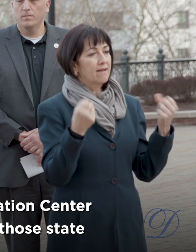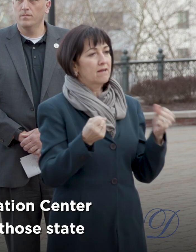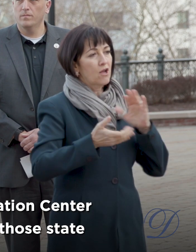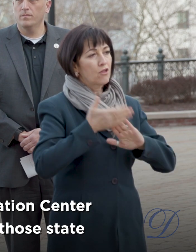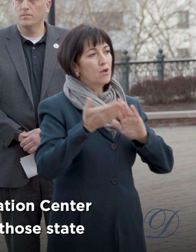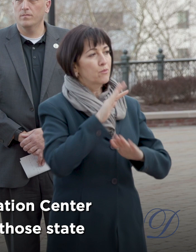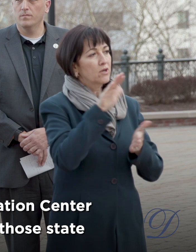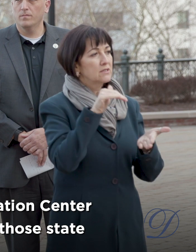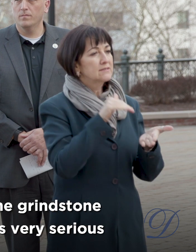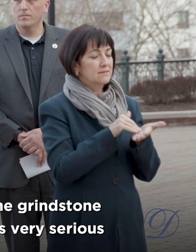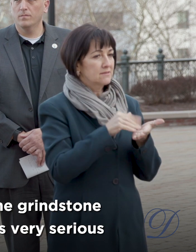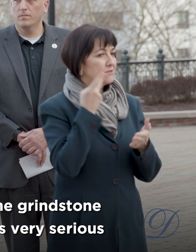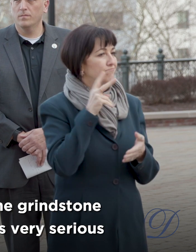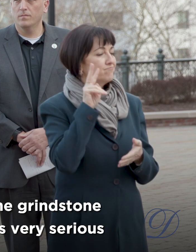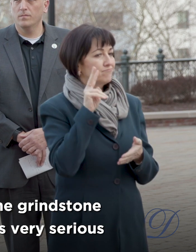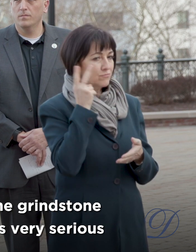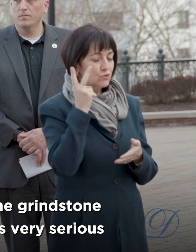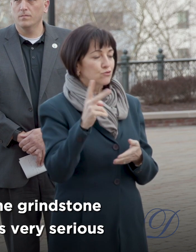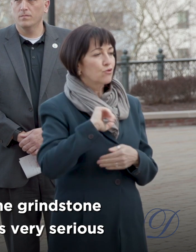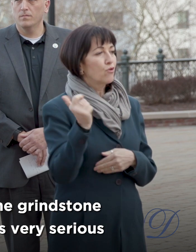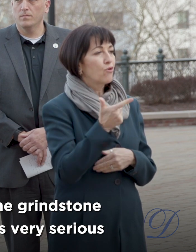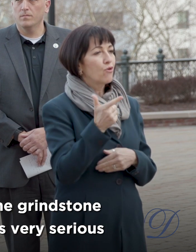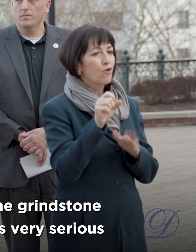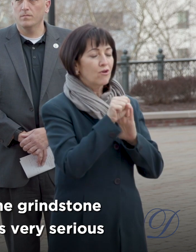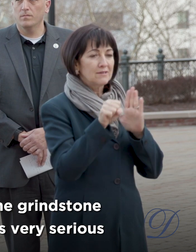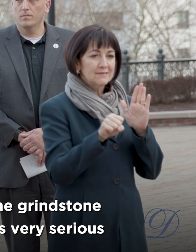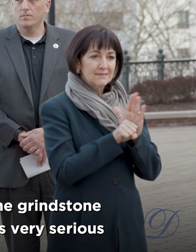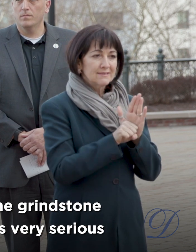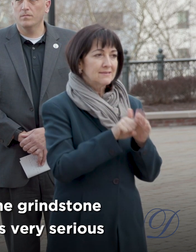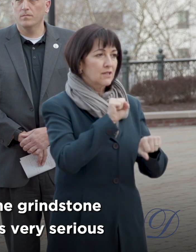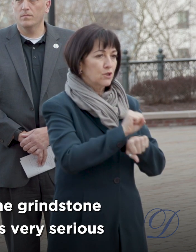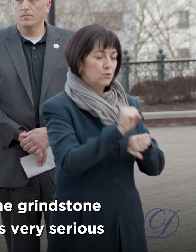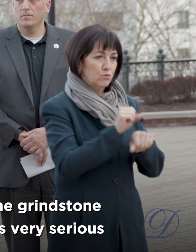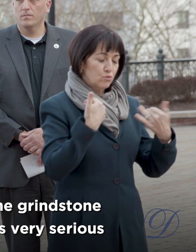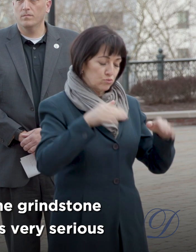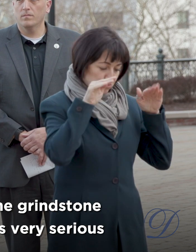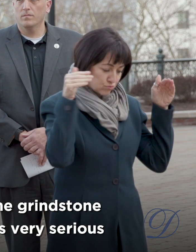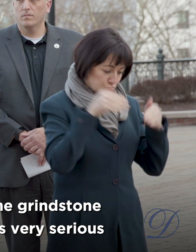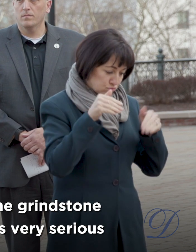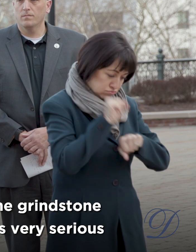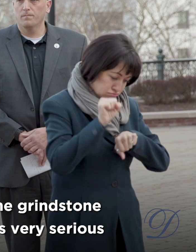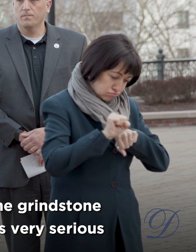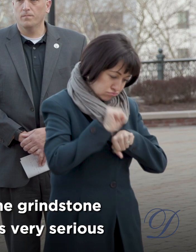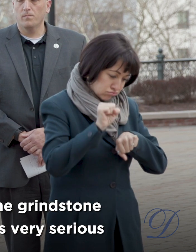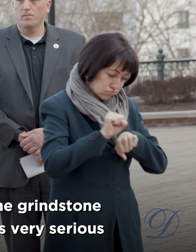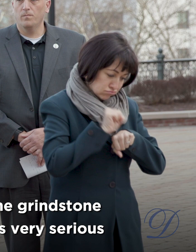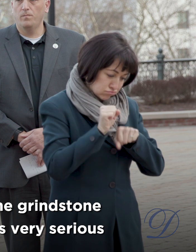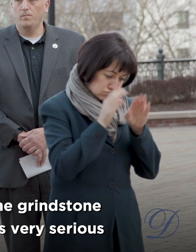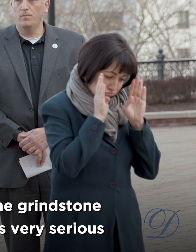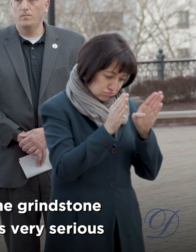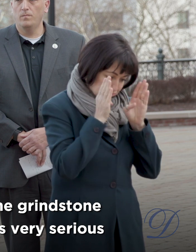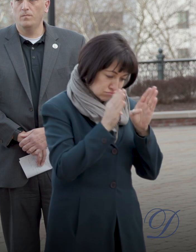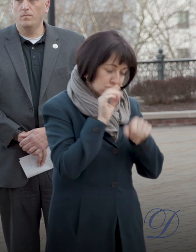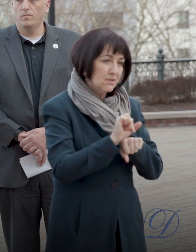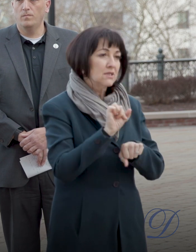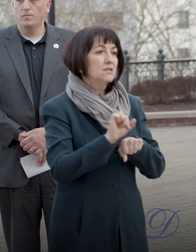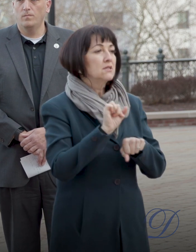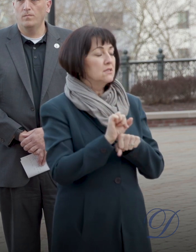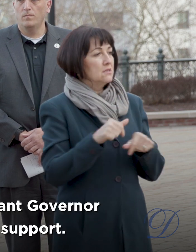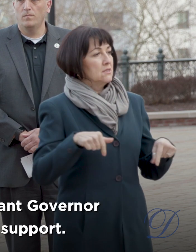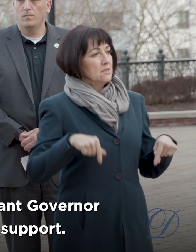and saw all those state employees with their noses to the grindstone, their heads down, working on this very